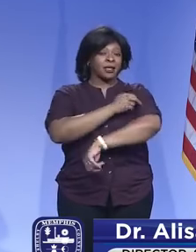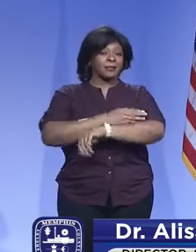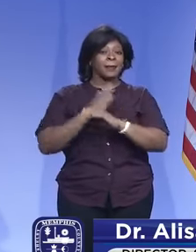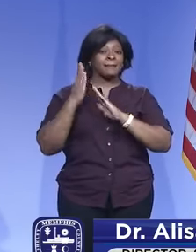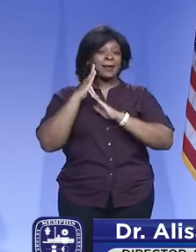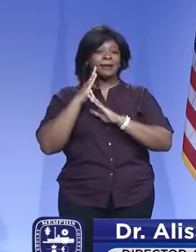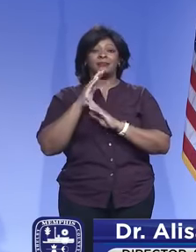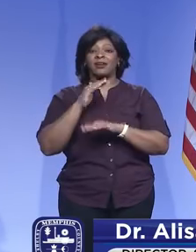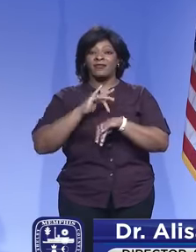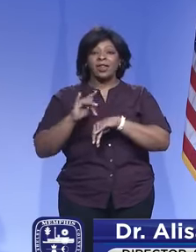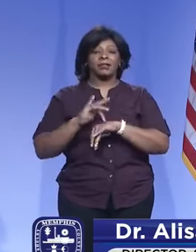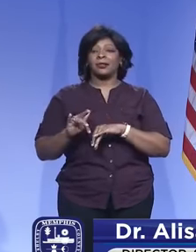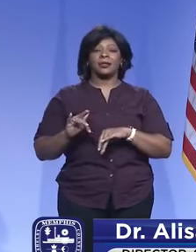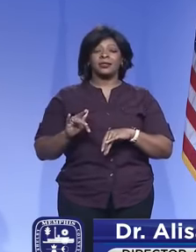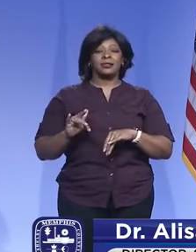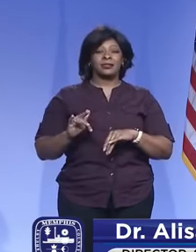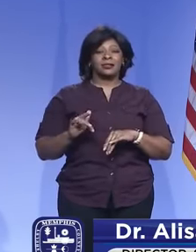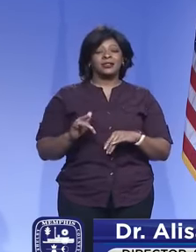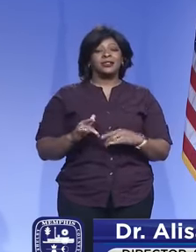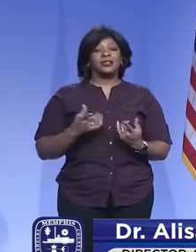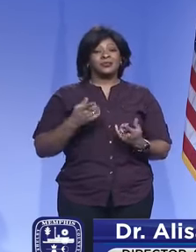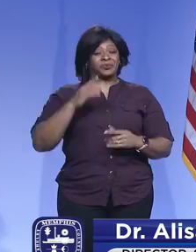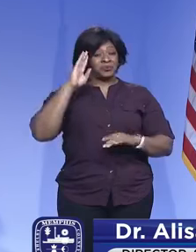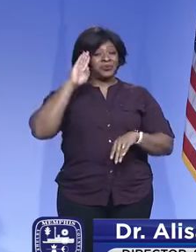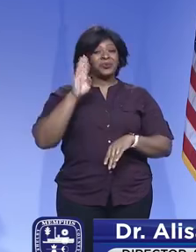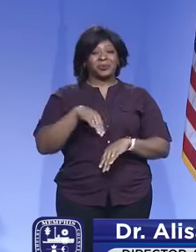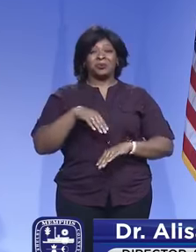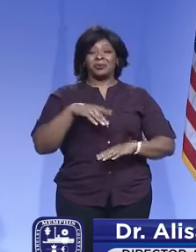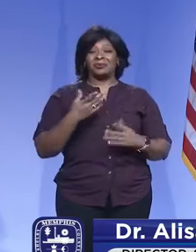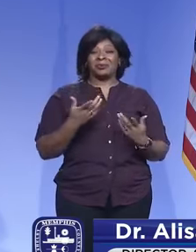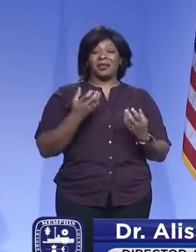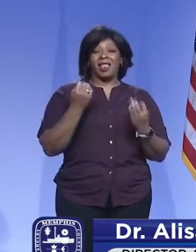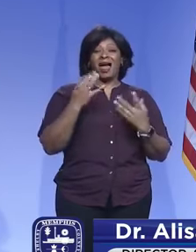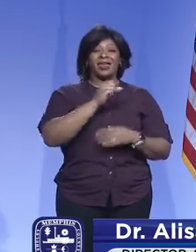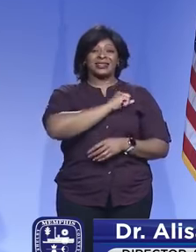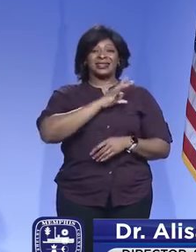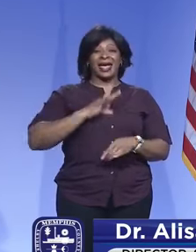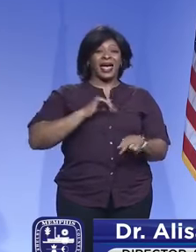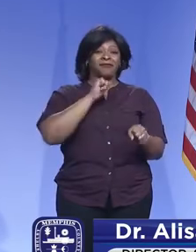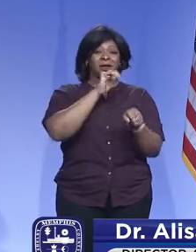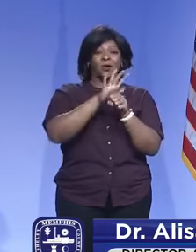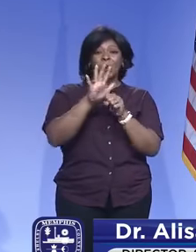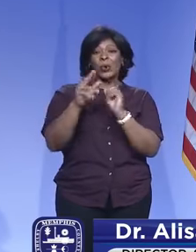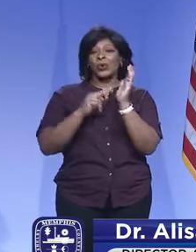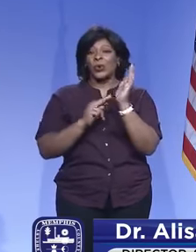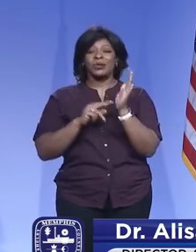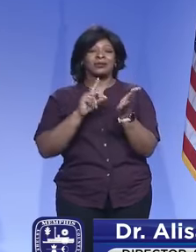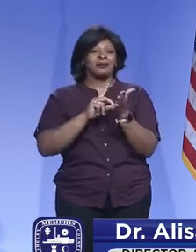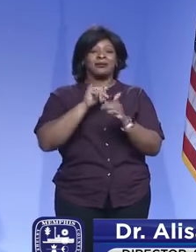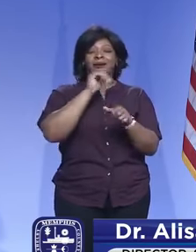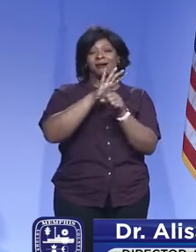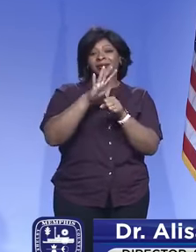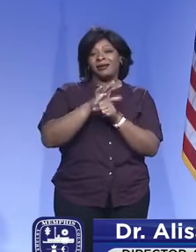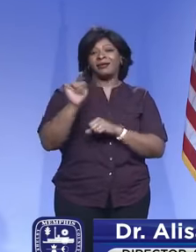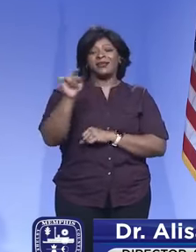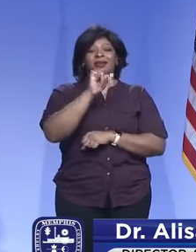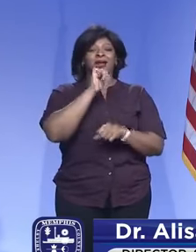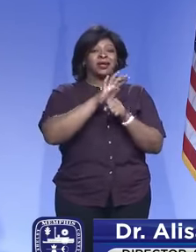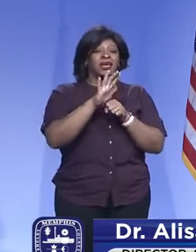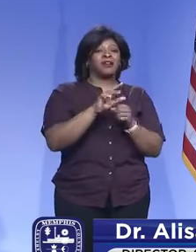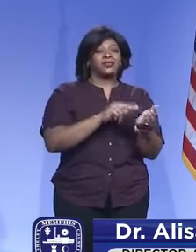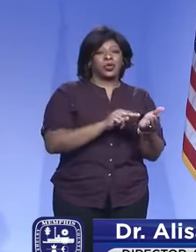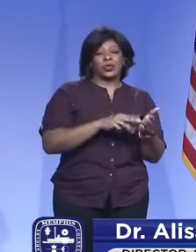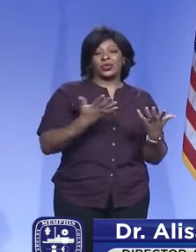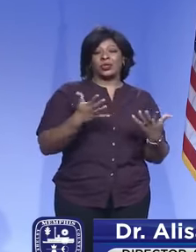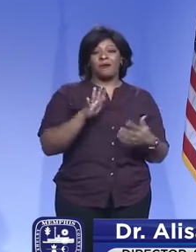beds available. As has been noted, there are significant staffing shortages. There's a significant shortage of